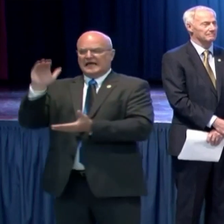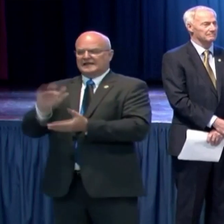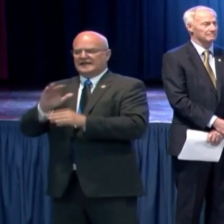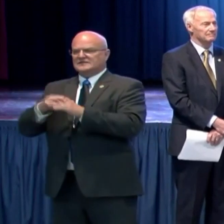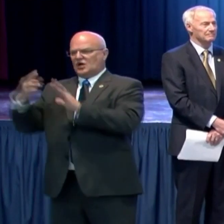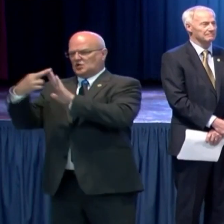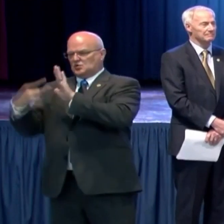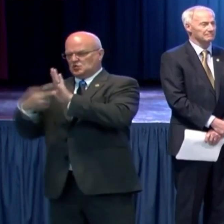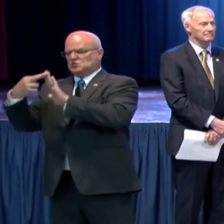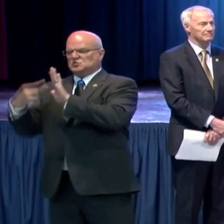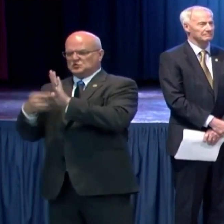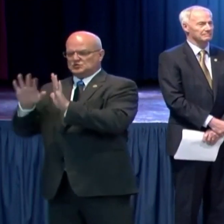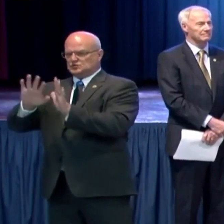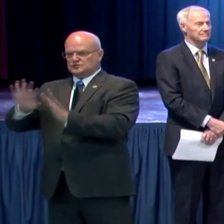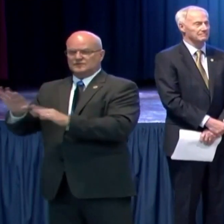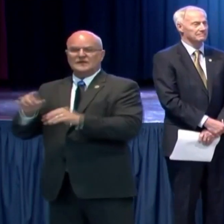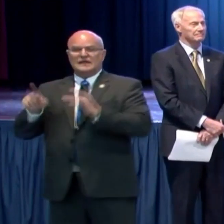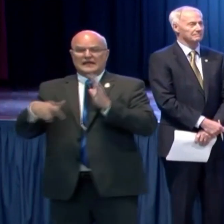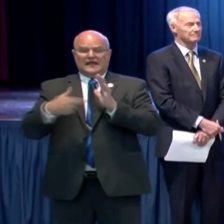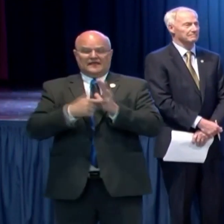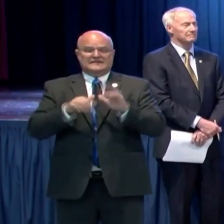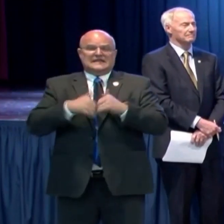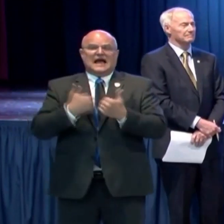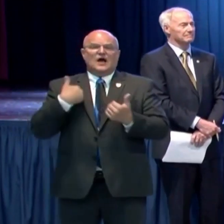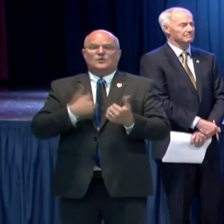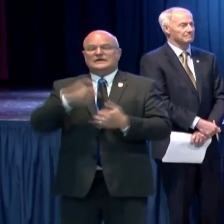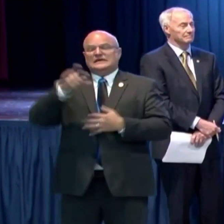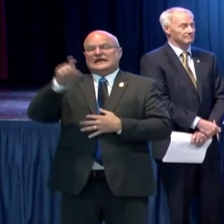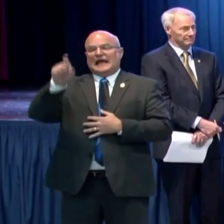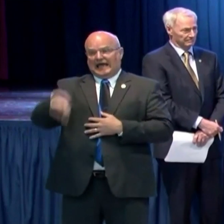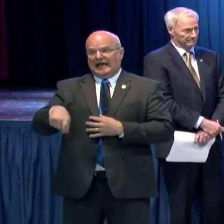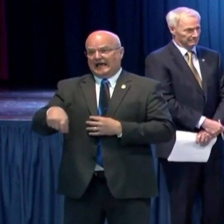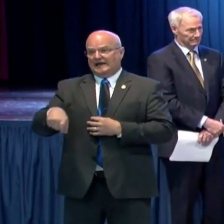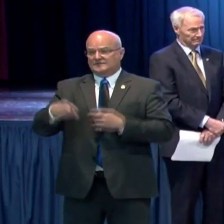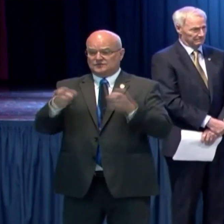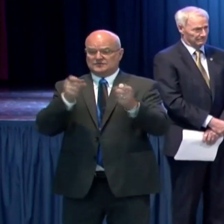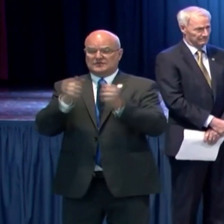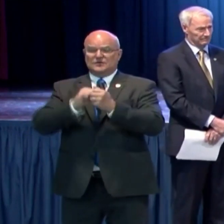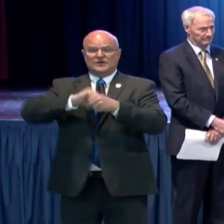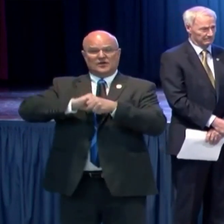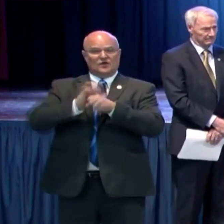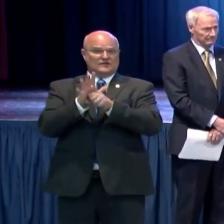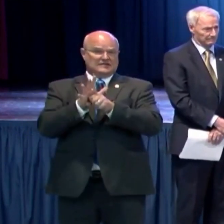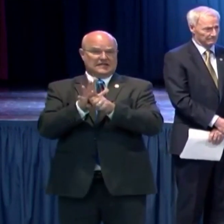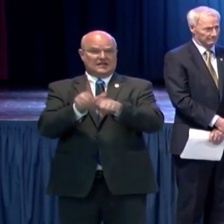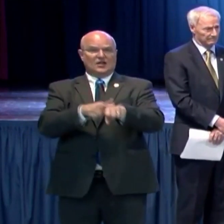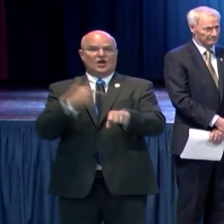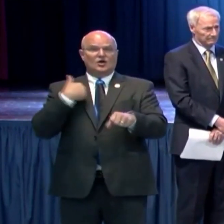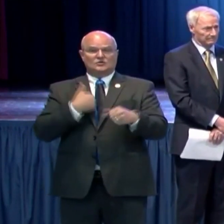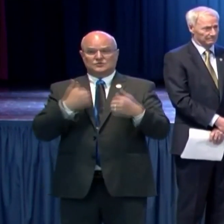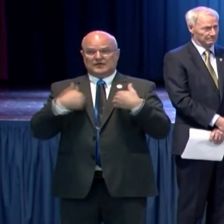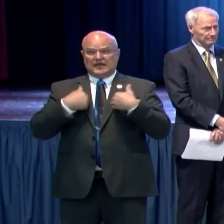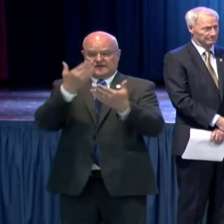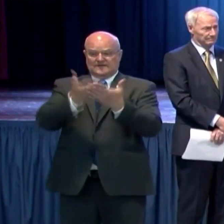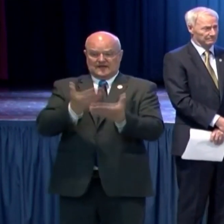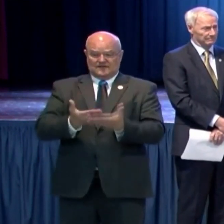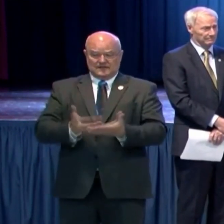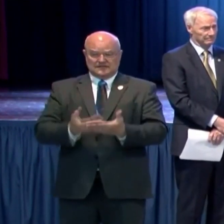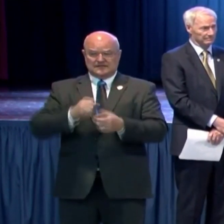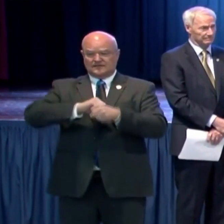on regulatory mandates. And that's just how we're going to have to deal with COVID-19 as long as we have evidence